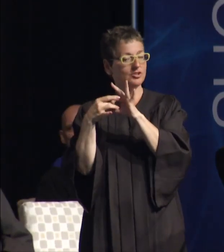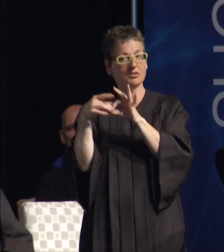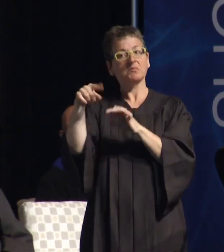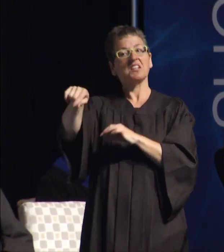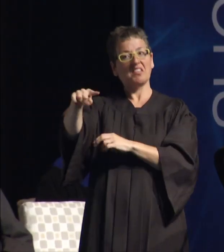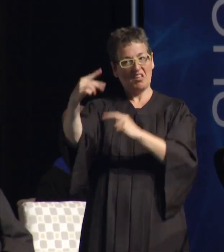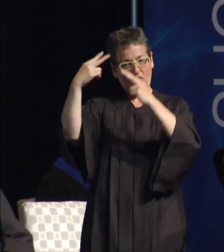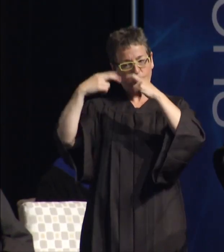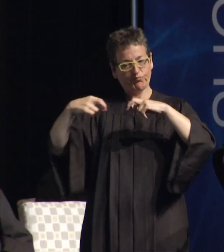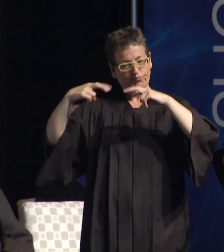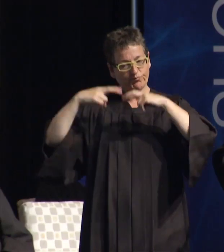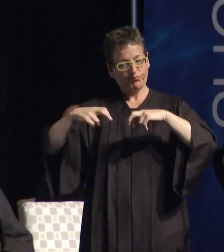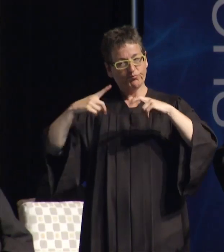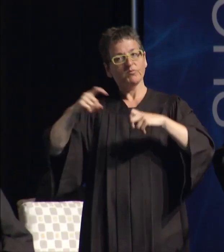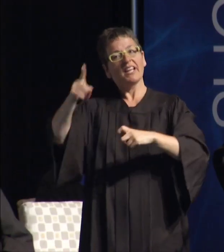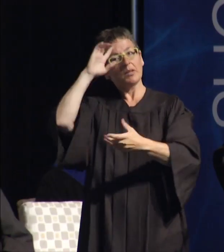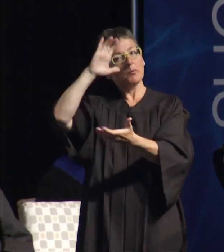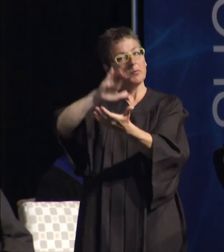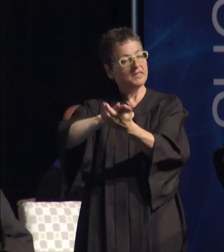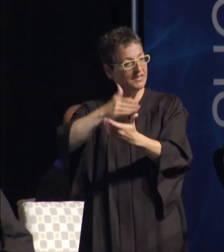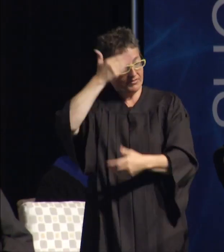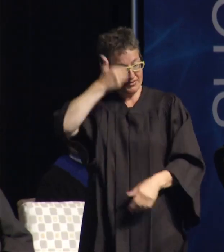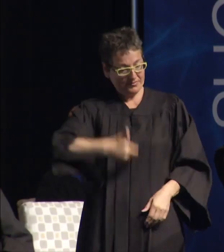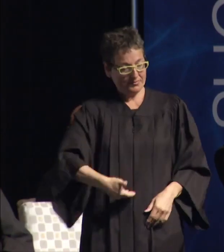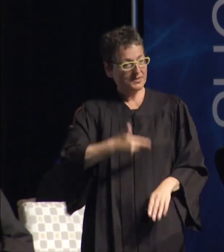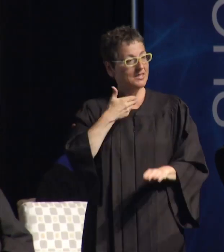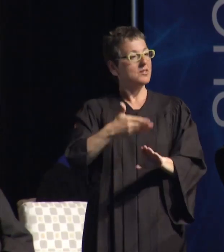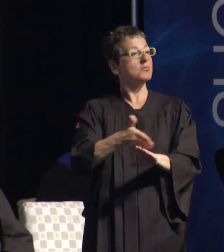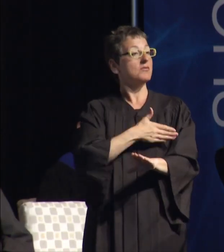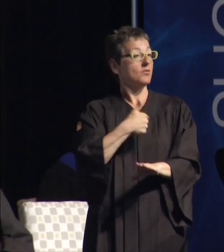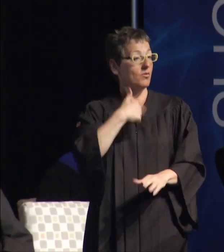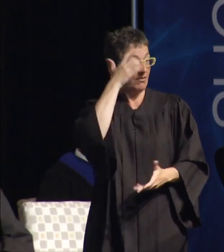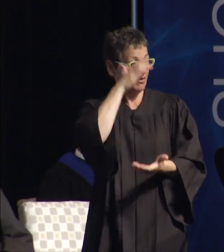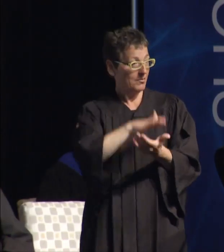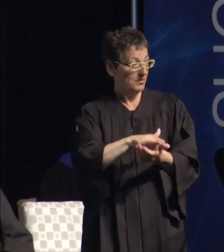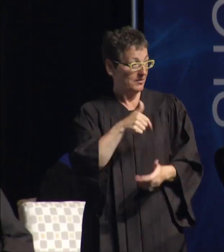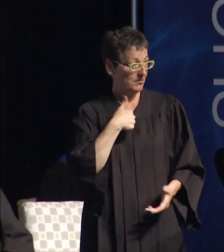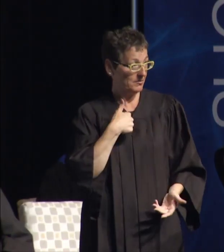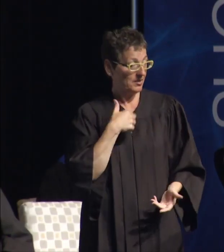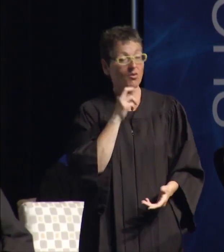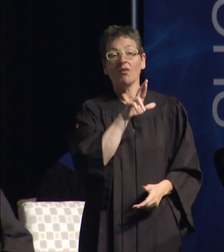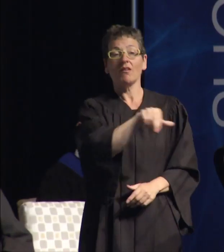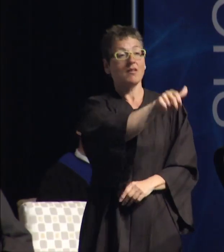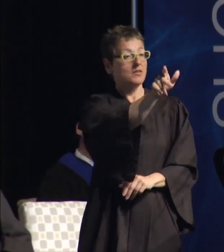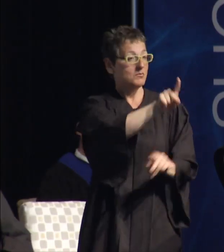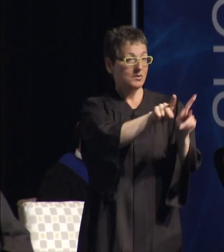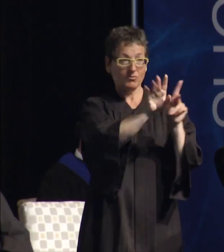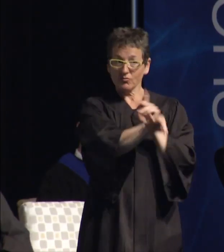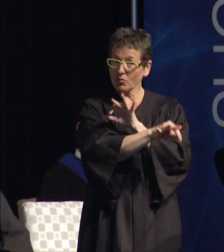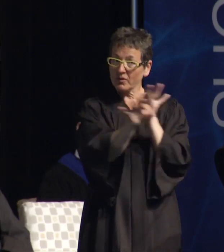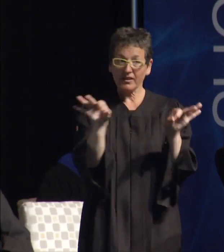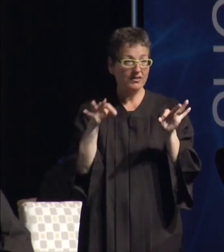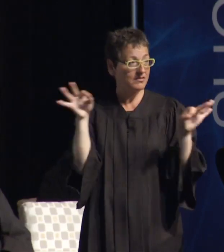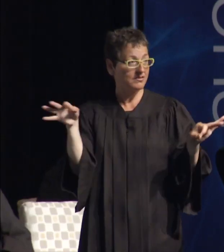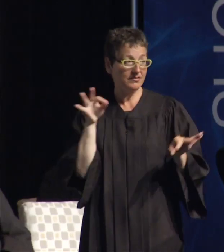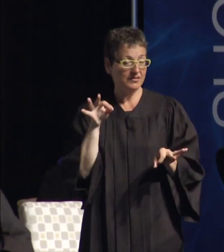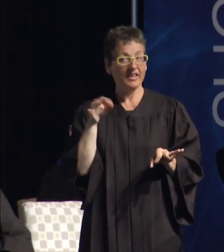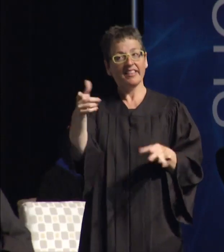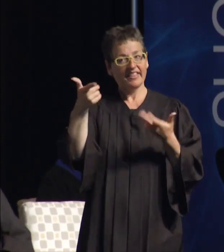for ourselves. They believed in us when nobody else could or would. They allowed us to make